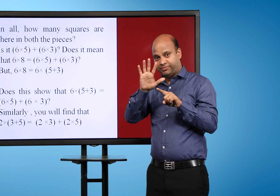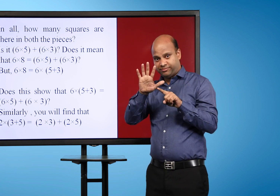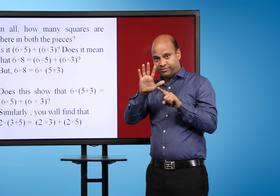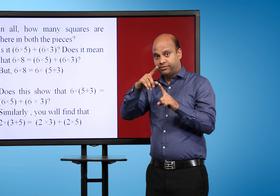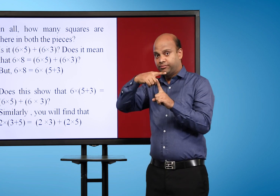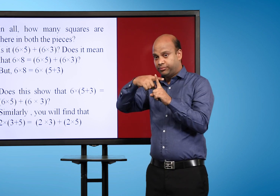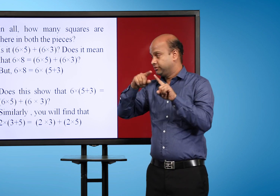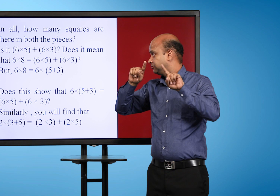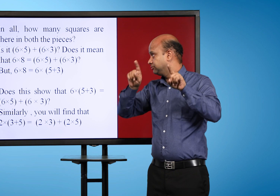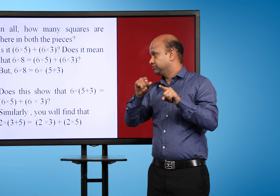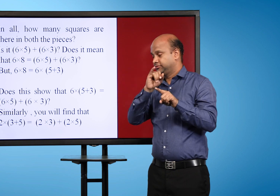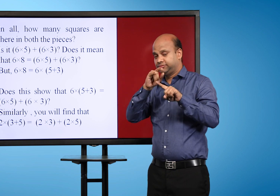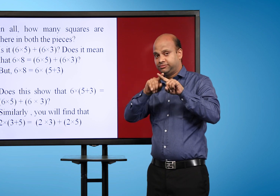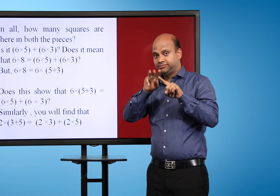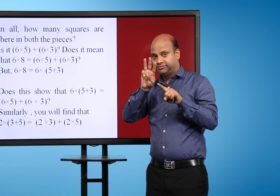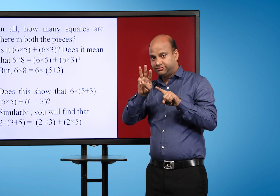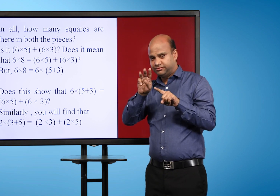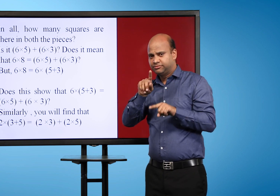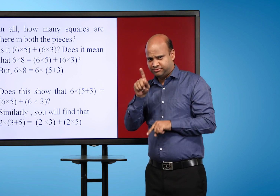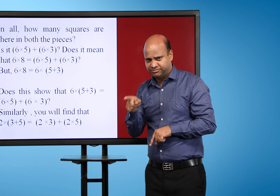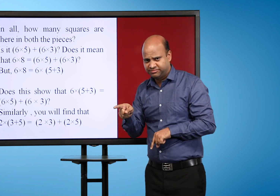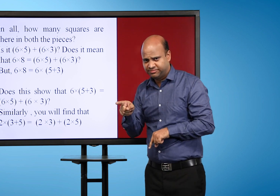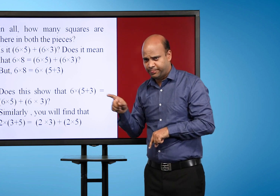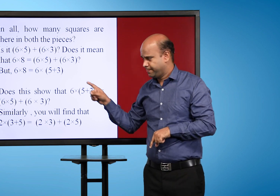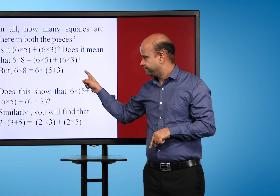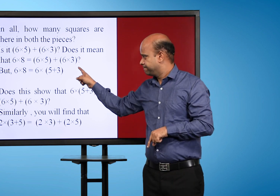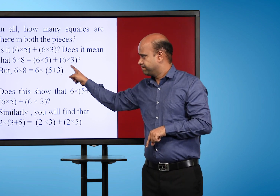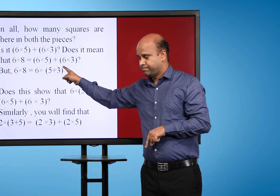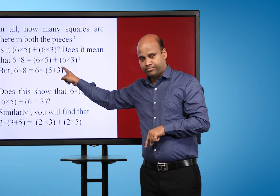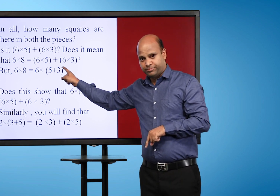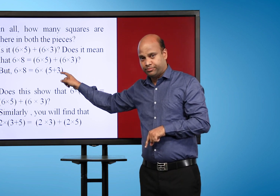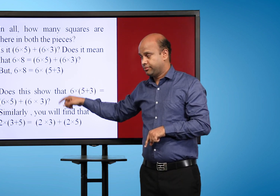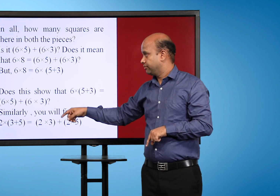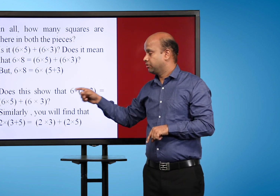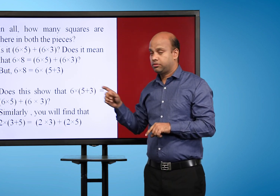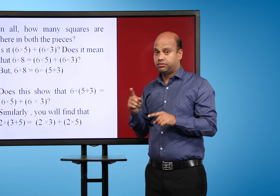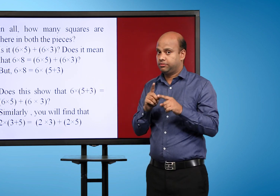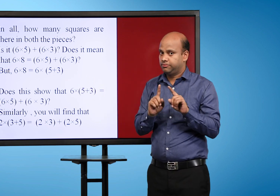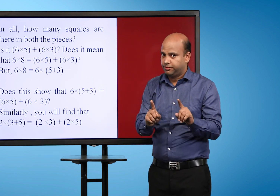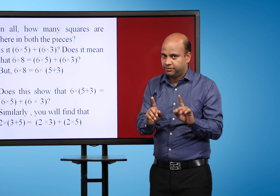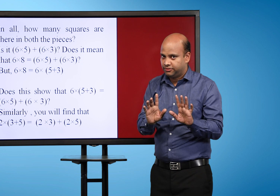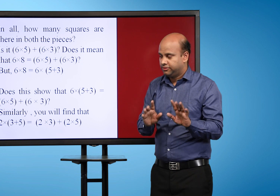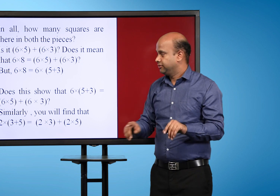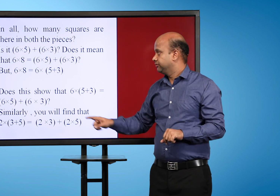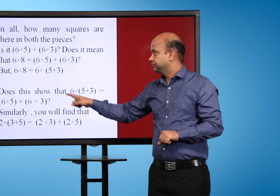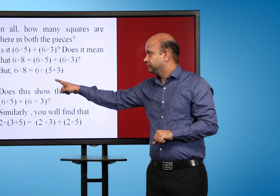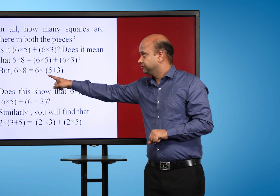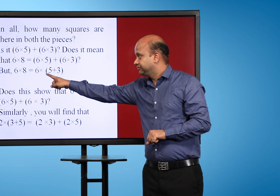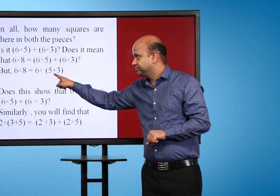6 multiplied by 5 plus, in brackets, 6 multiplied by 3? But 6